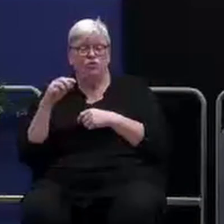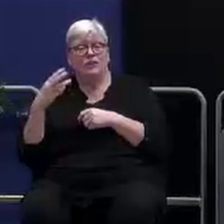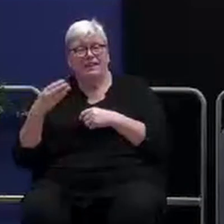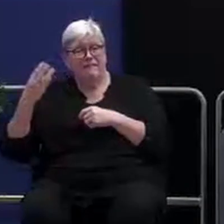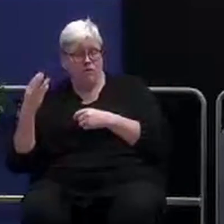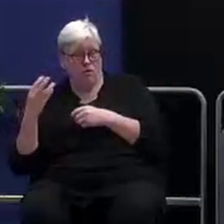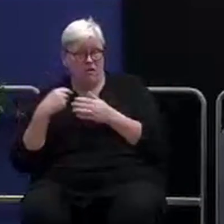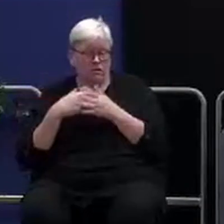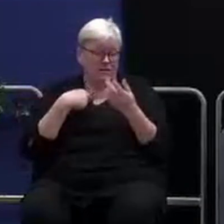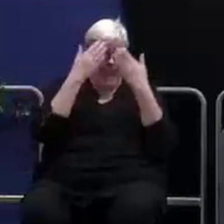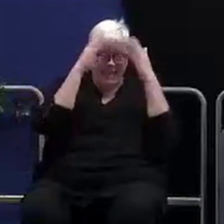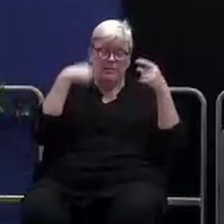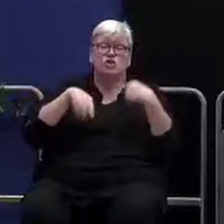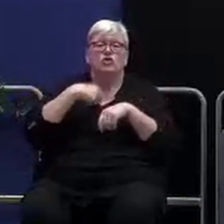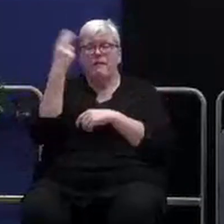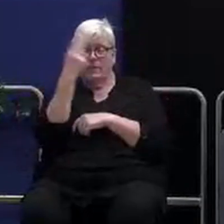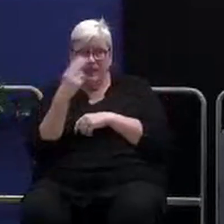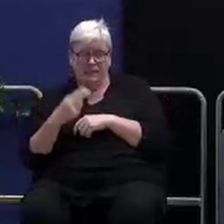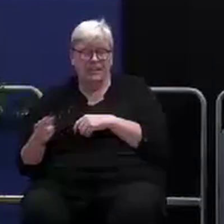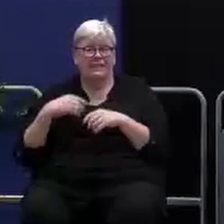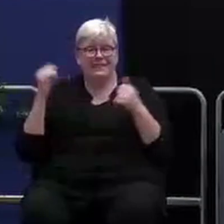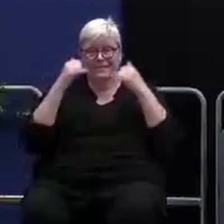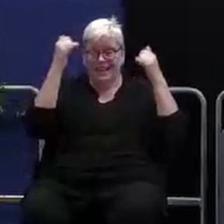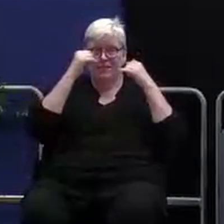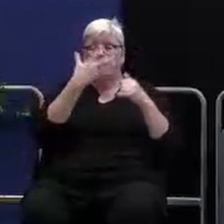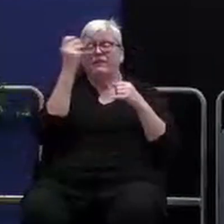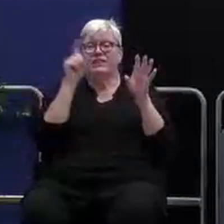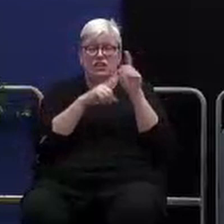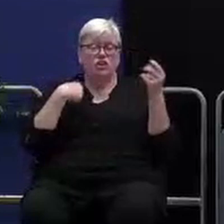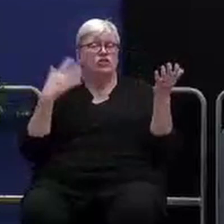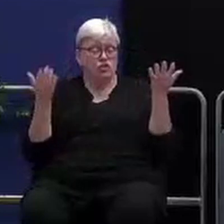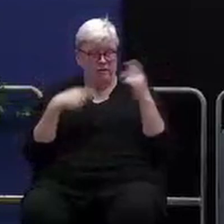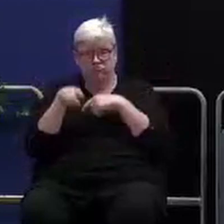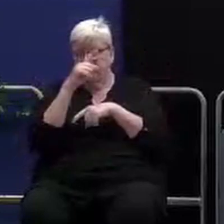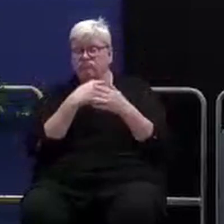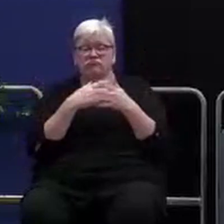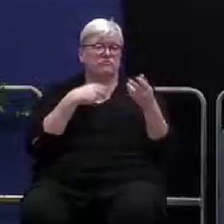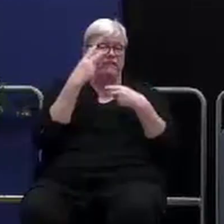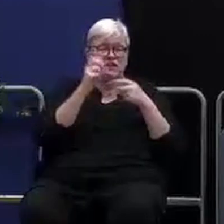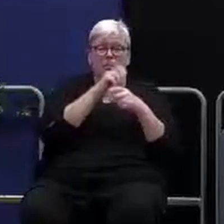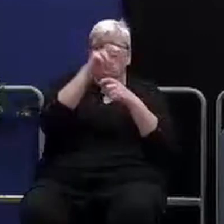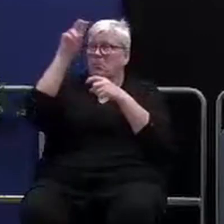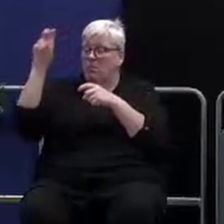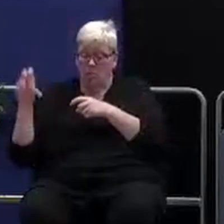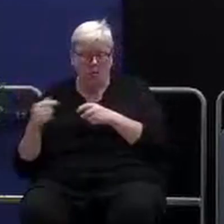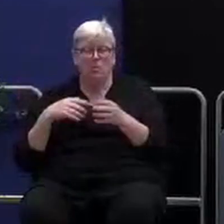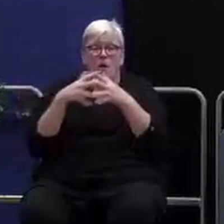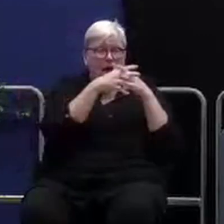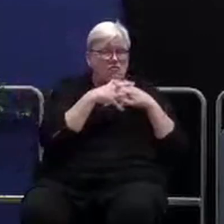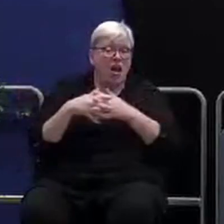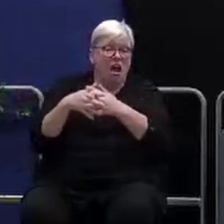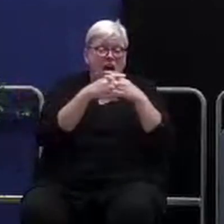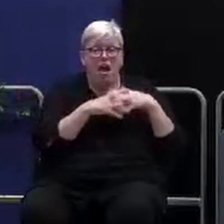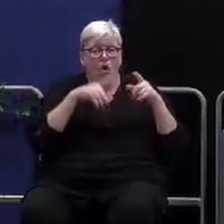given a touring exhibition of watercolors, celebrating 50 years of Babar. It visited Minneapolis, Washington, D.C., San Diego, San